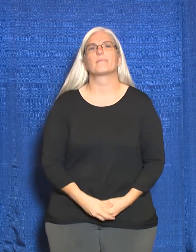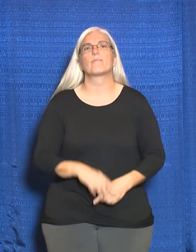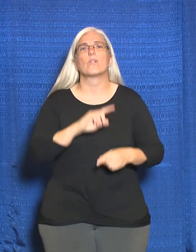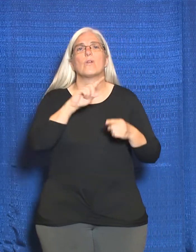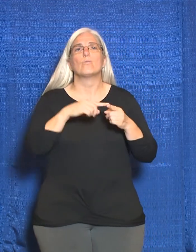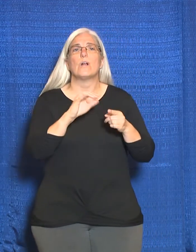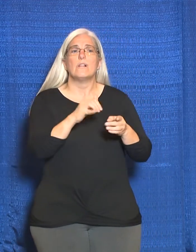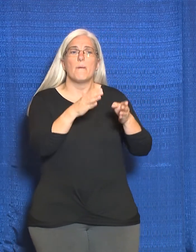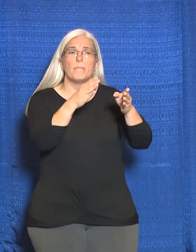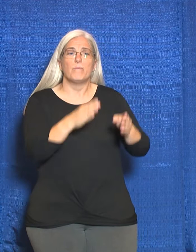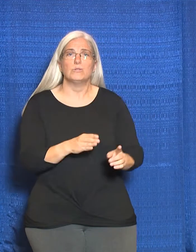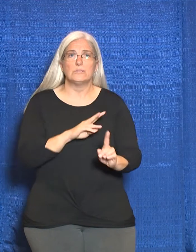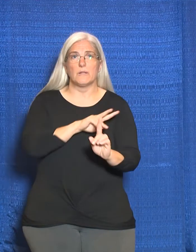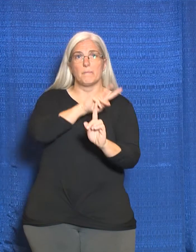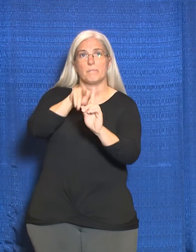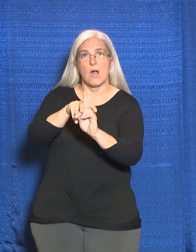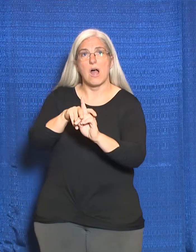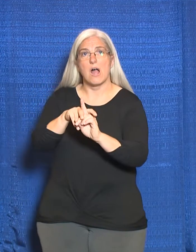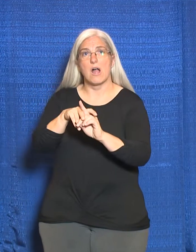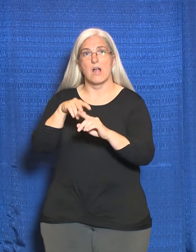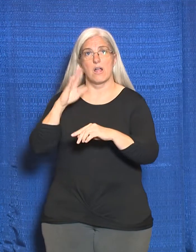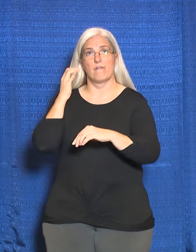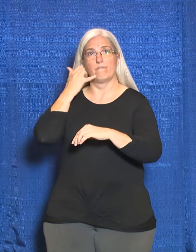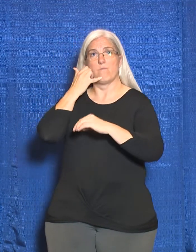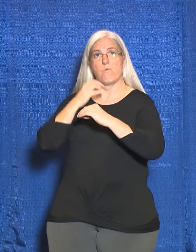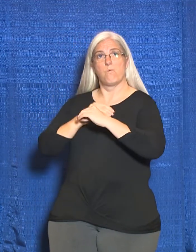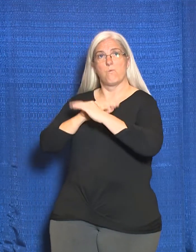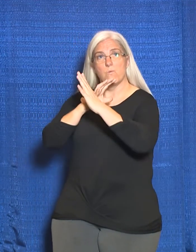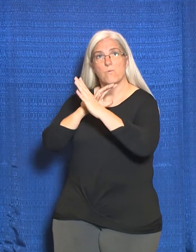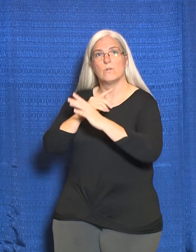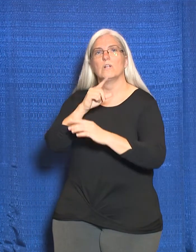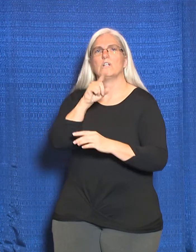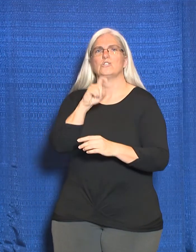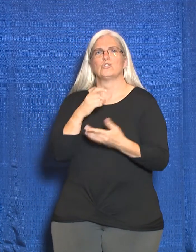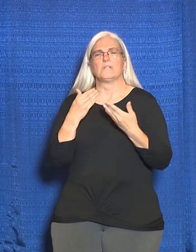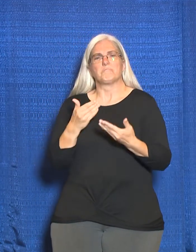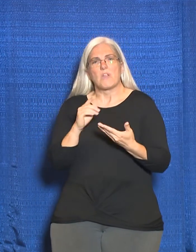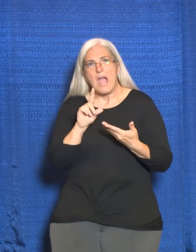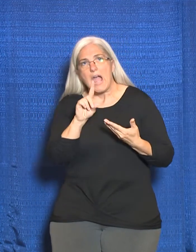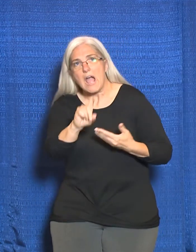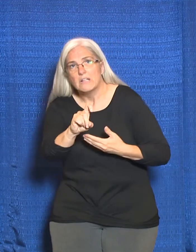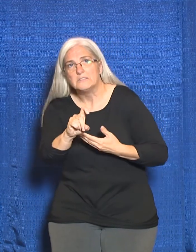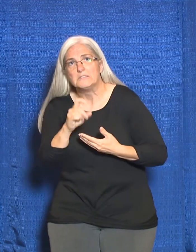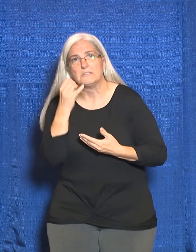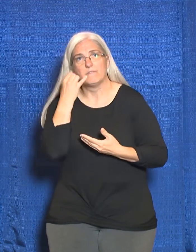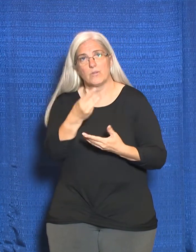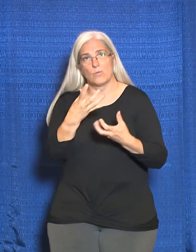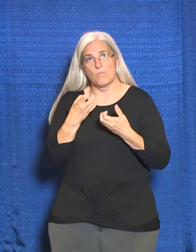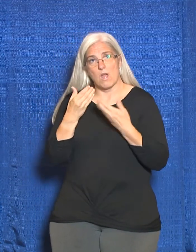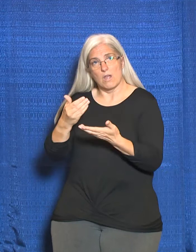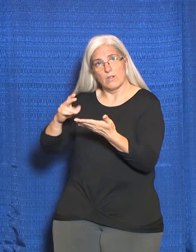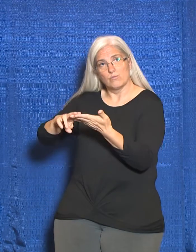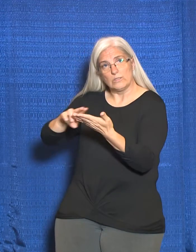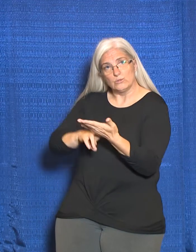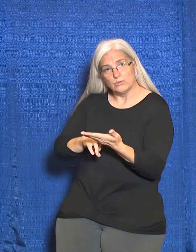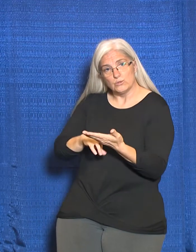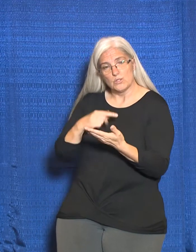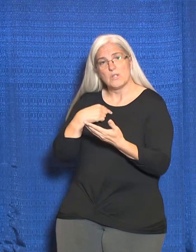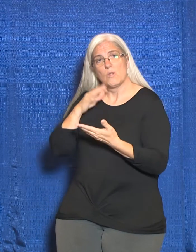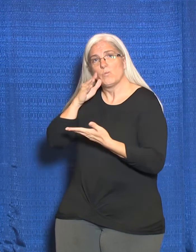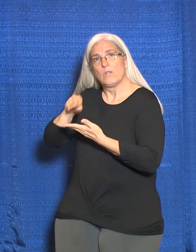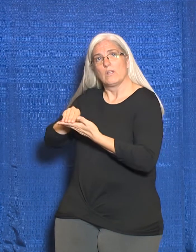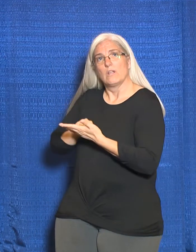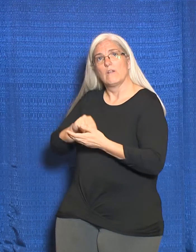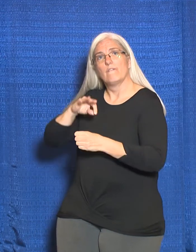When clients apply over the phone, you should ask them if they want to register and record their answer on a VPF.